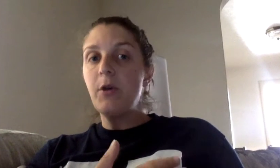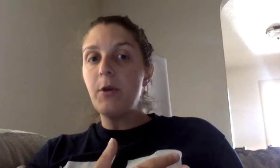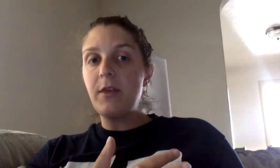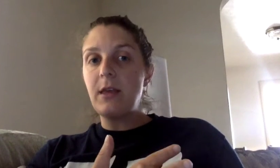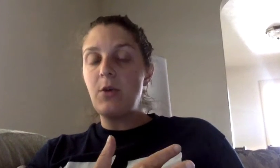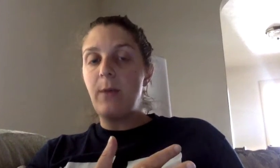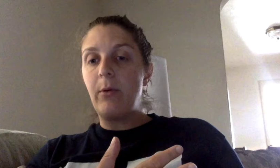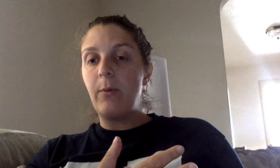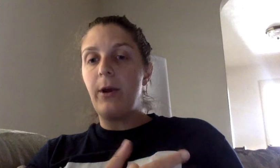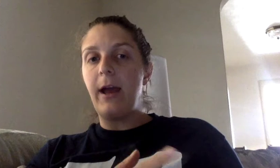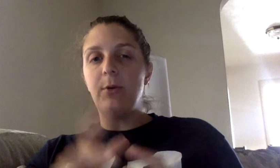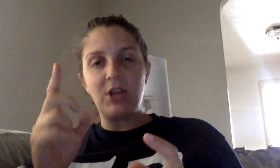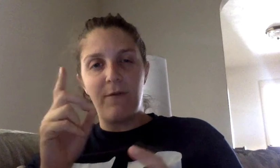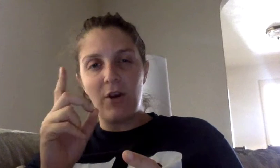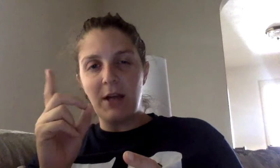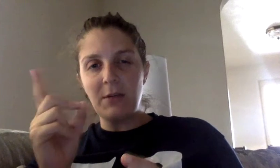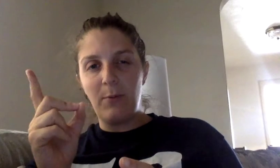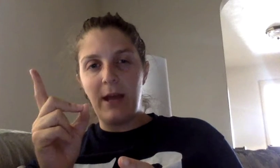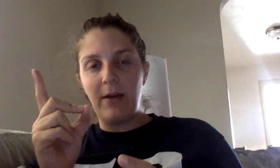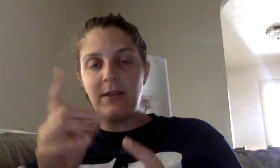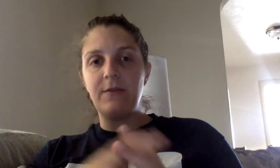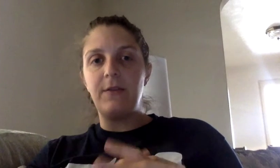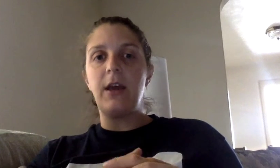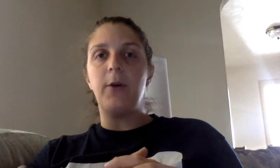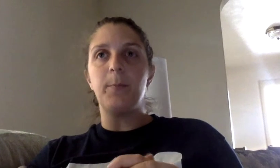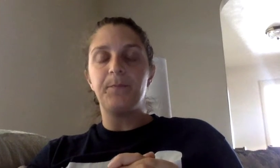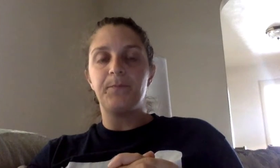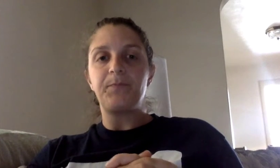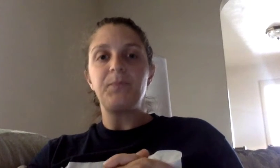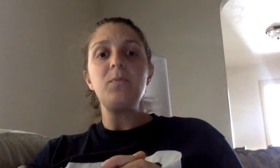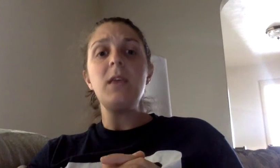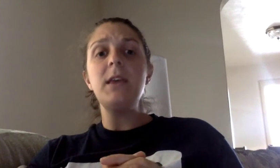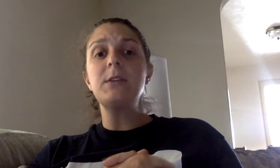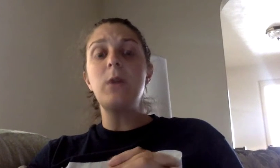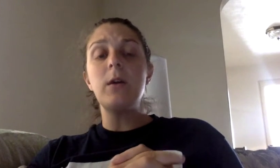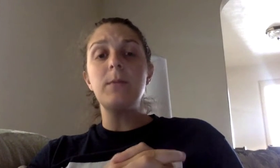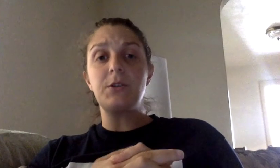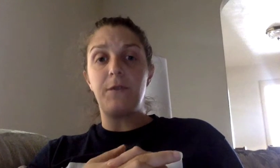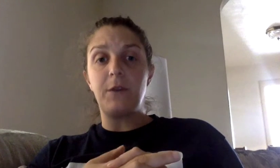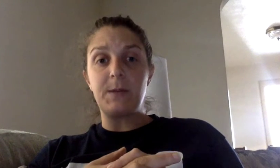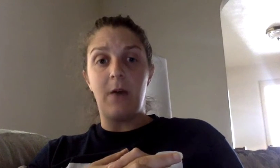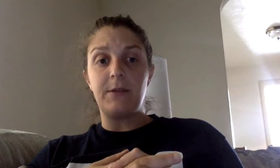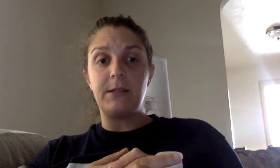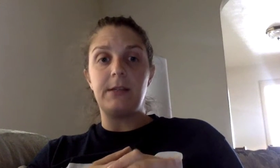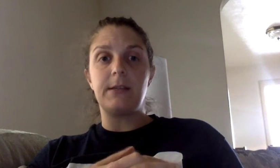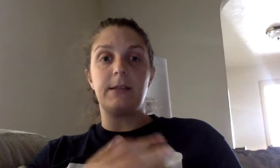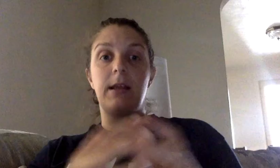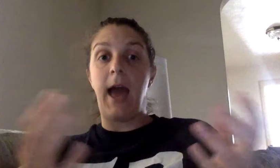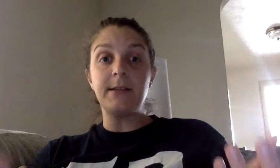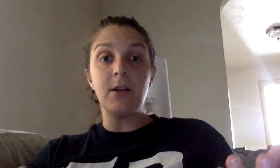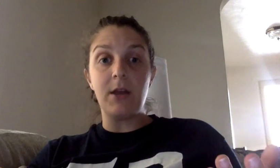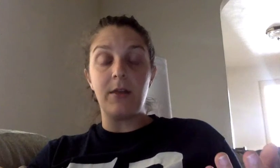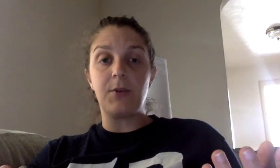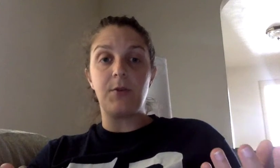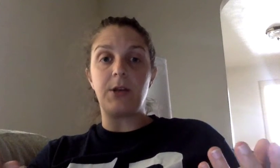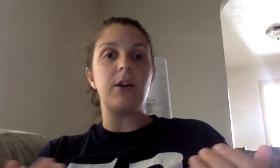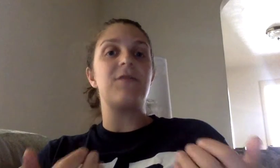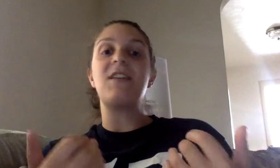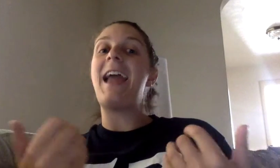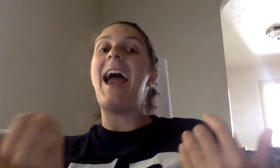thing that you might want to point out, which I forgot to point out in this video, is where Mr. Phillips' office is. As our athletic director, if they